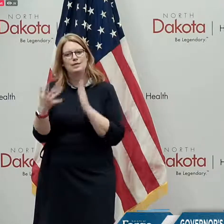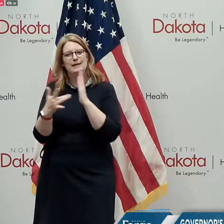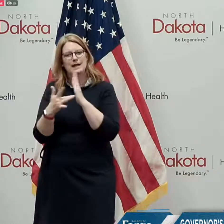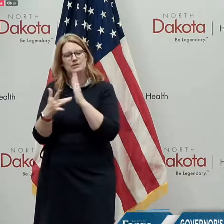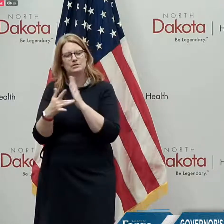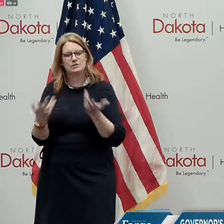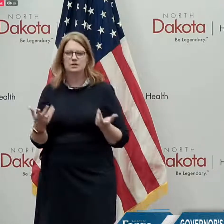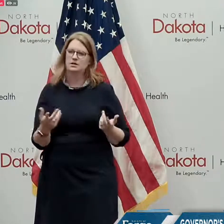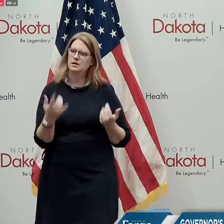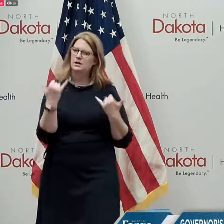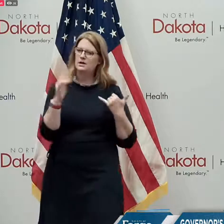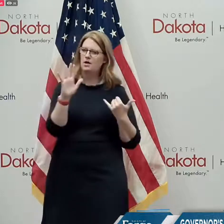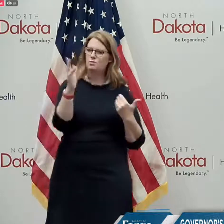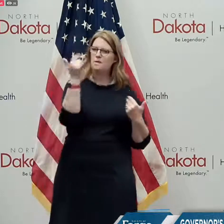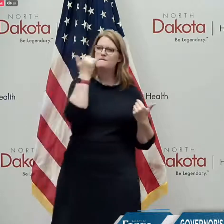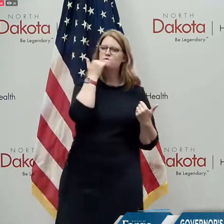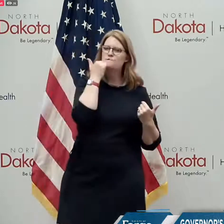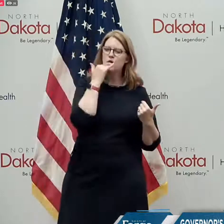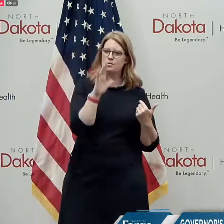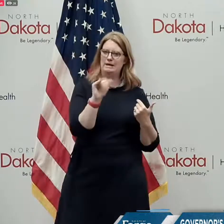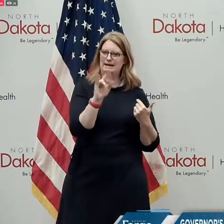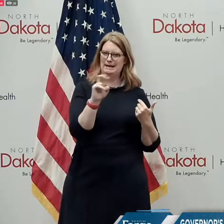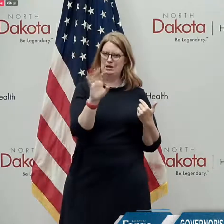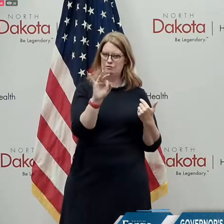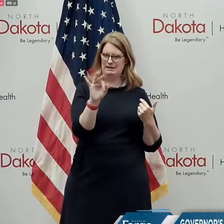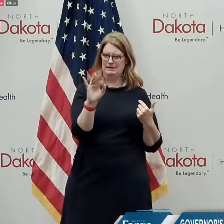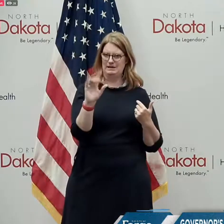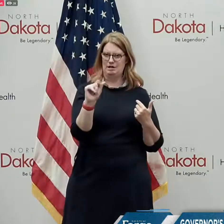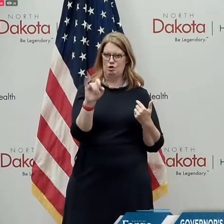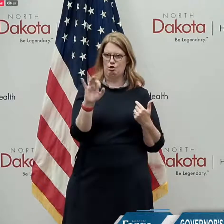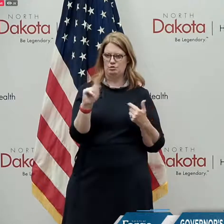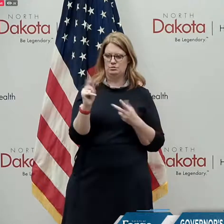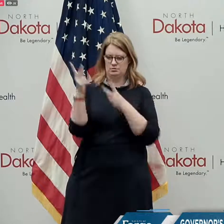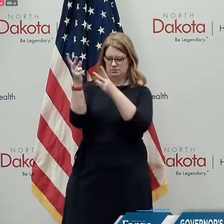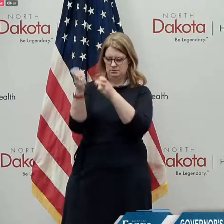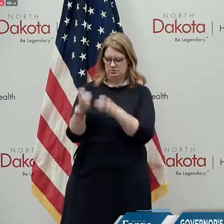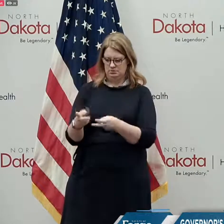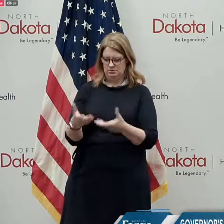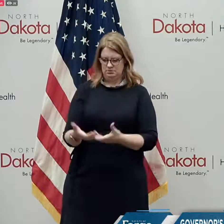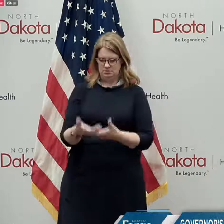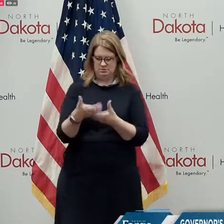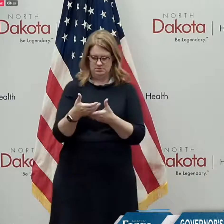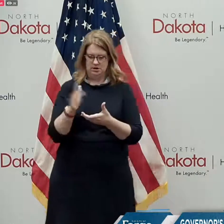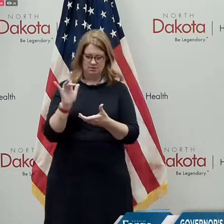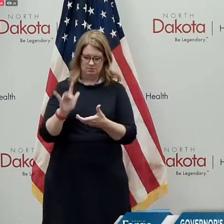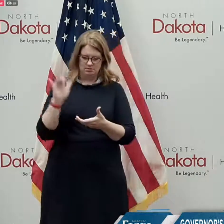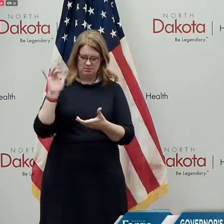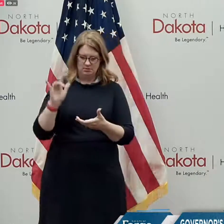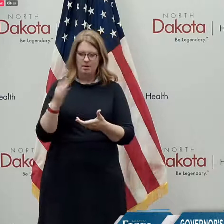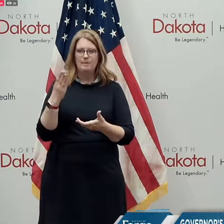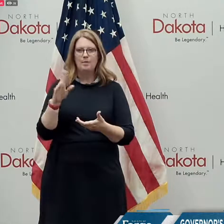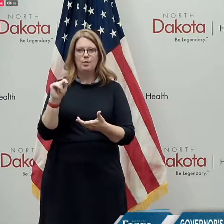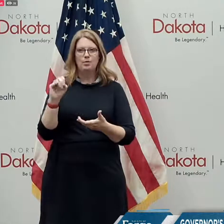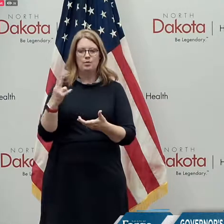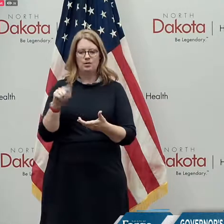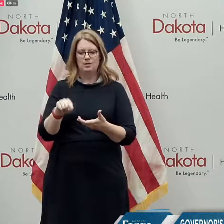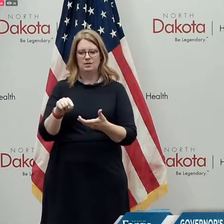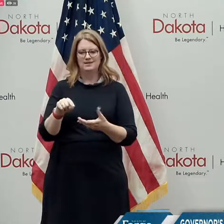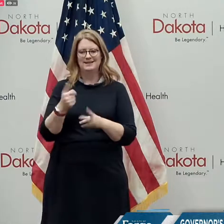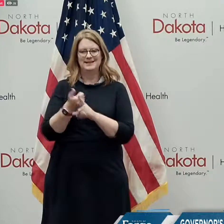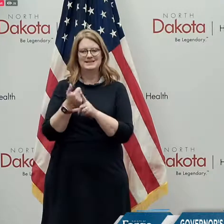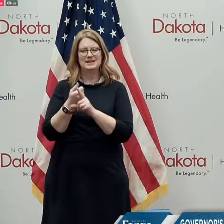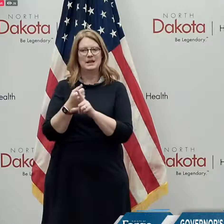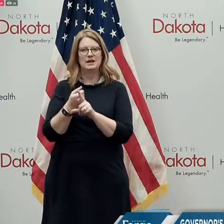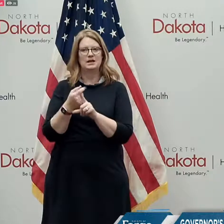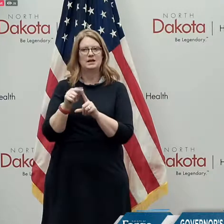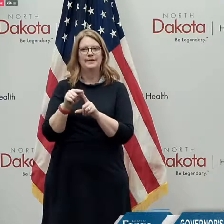your phone. After you've loaded Care-19 Alert and you've activated Bluetooth, think of it as a beacon